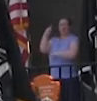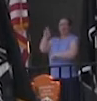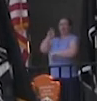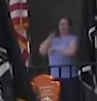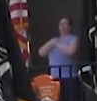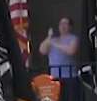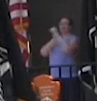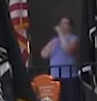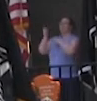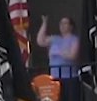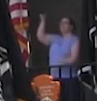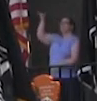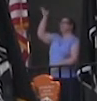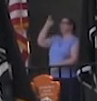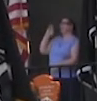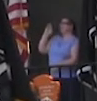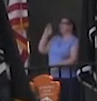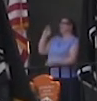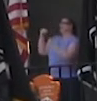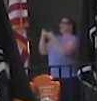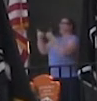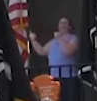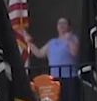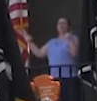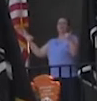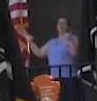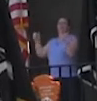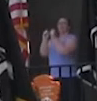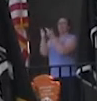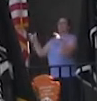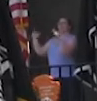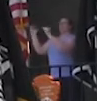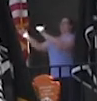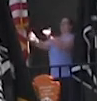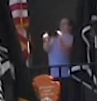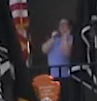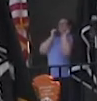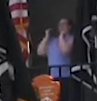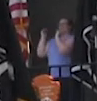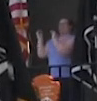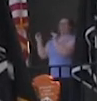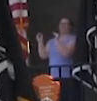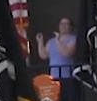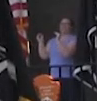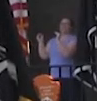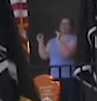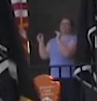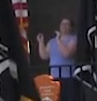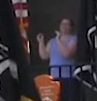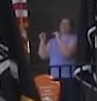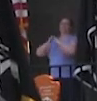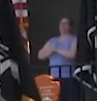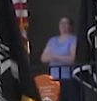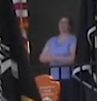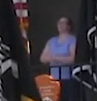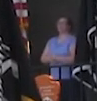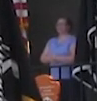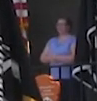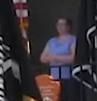stands, one nation, under God, indivisible, with liberty and justice for